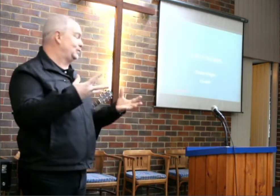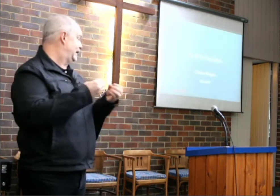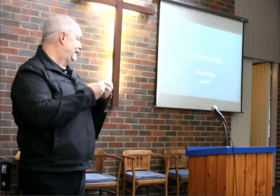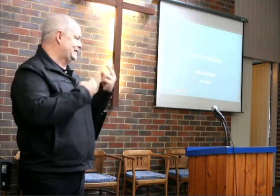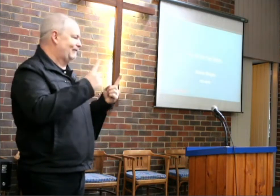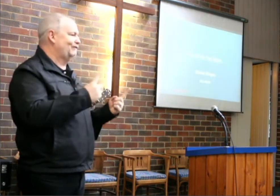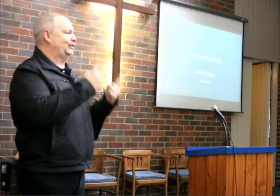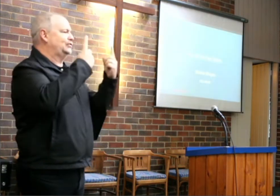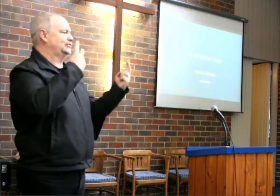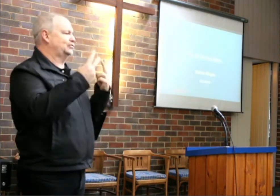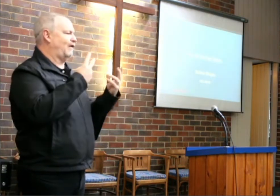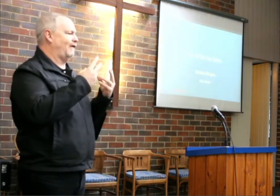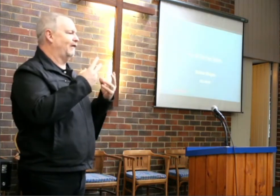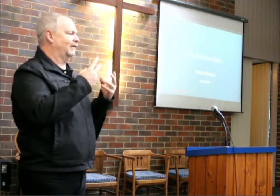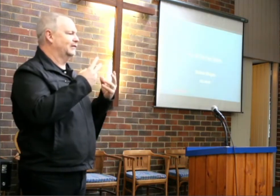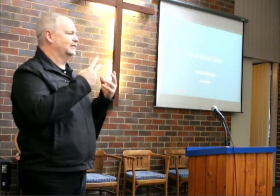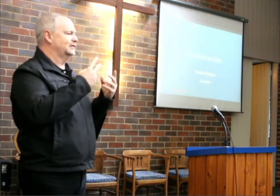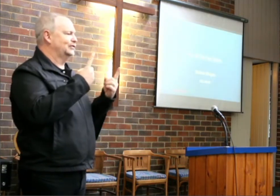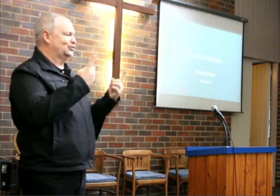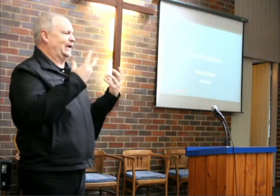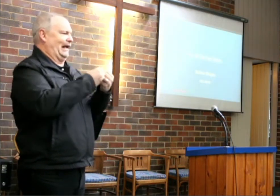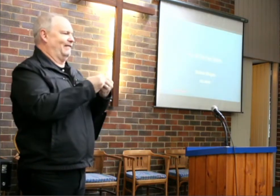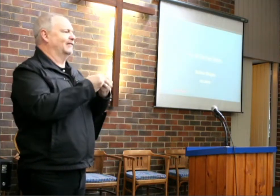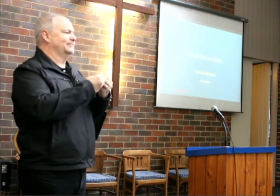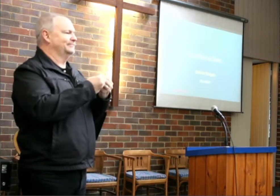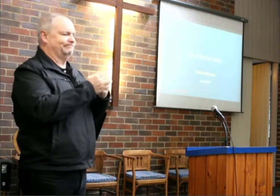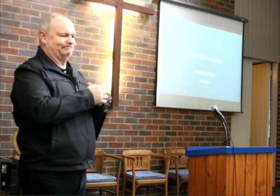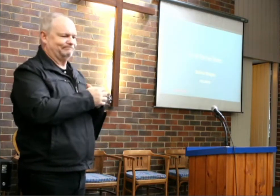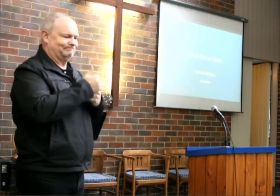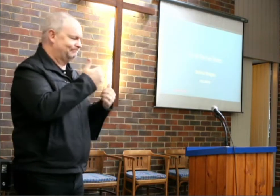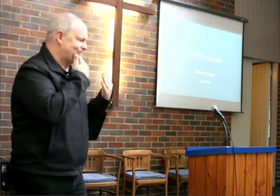first song, For All You've Done, remembering Jesus' death and resurrection on the cross for us.